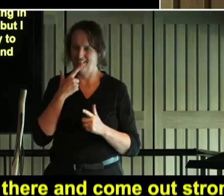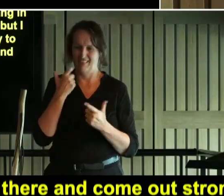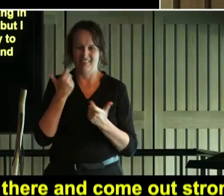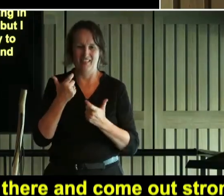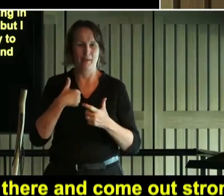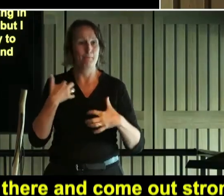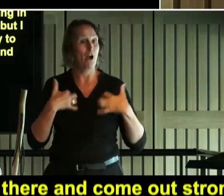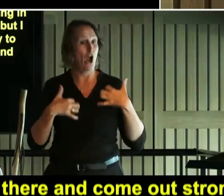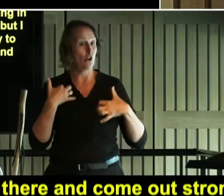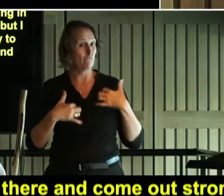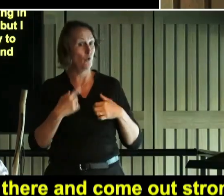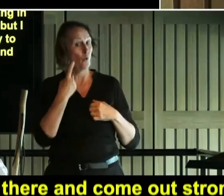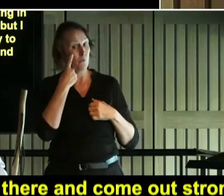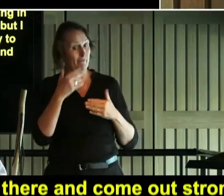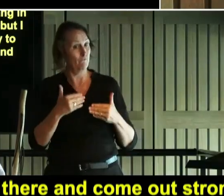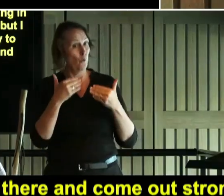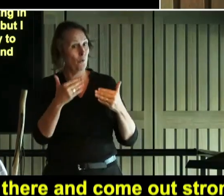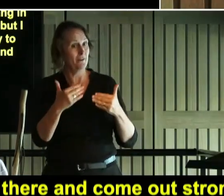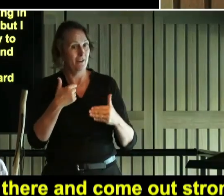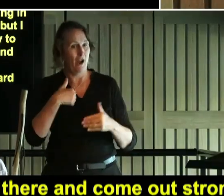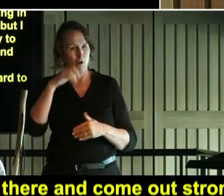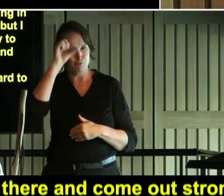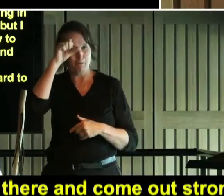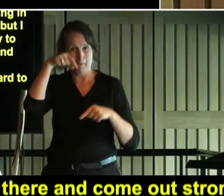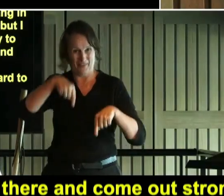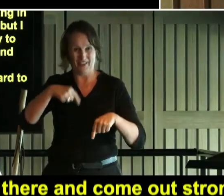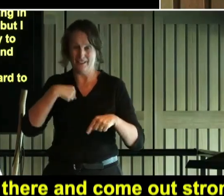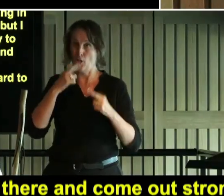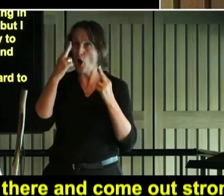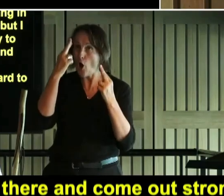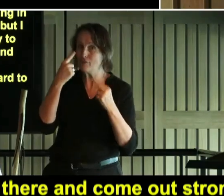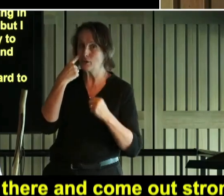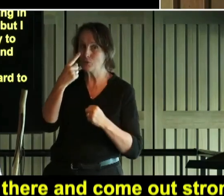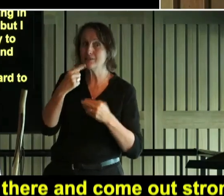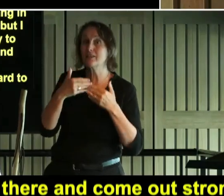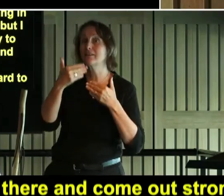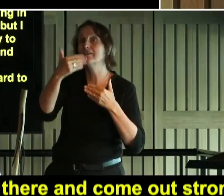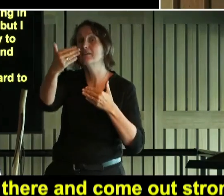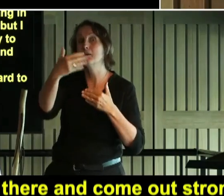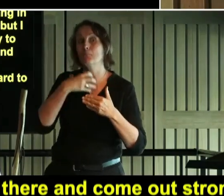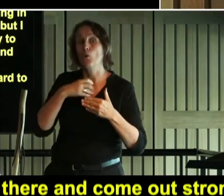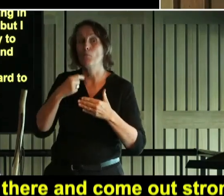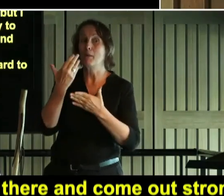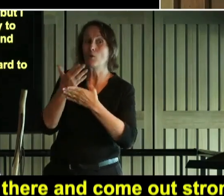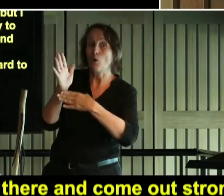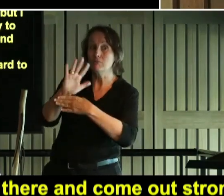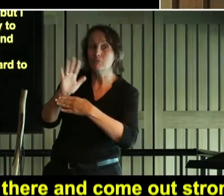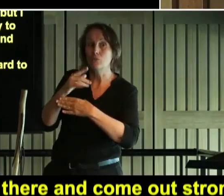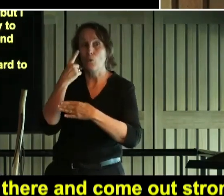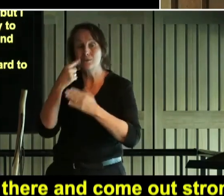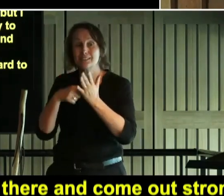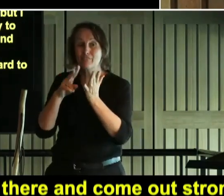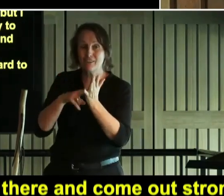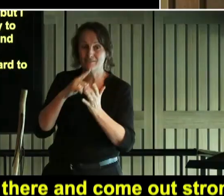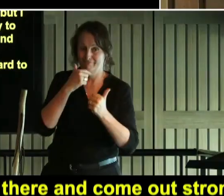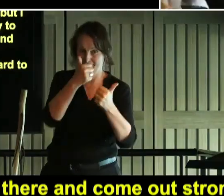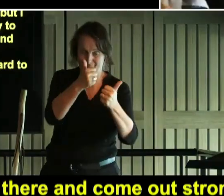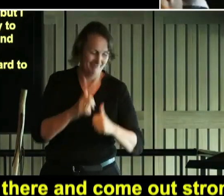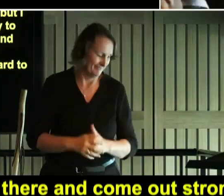But I look forward to seeing you. Well, I'm going to remember this and hopefully see you in more on the screen and remember this day.